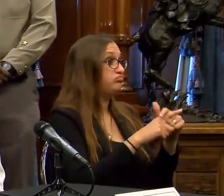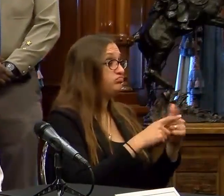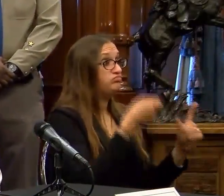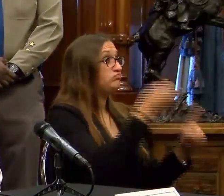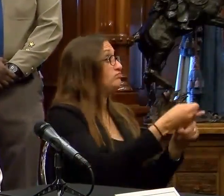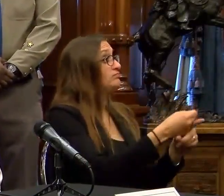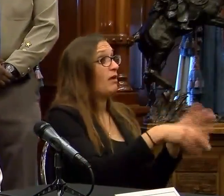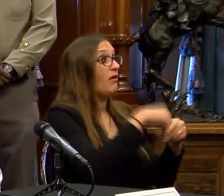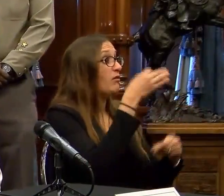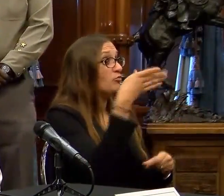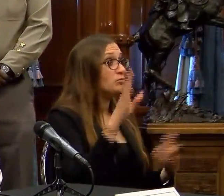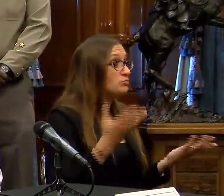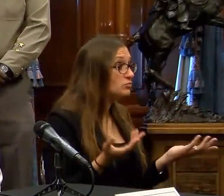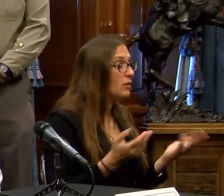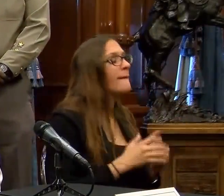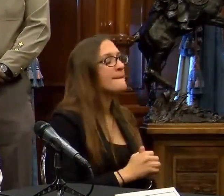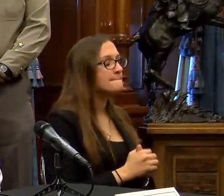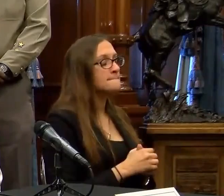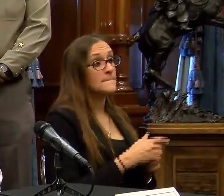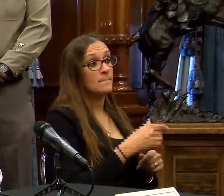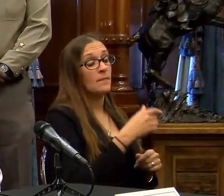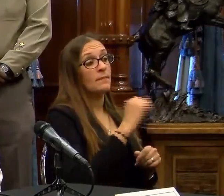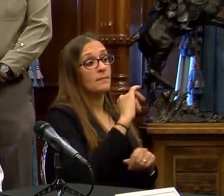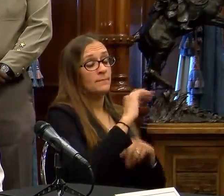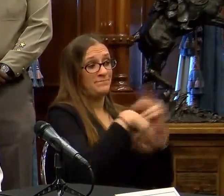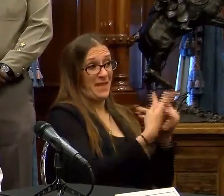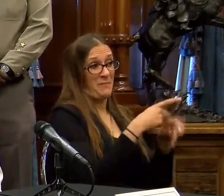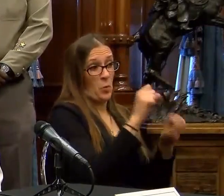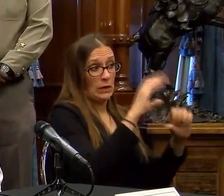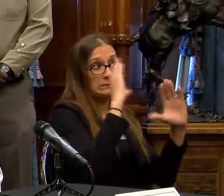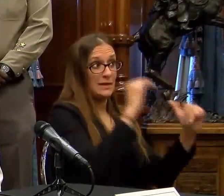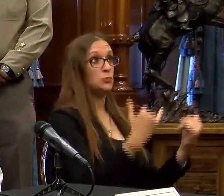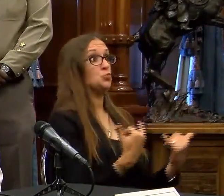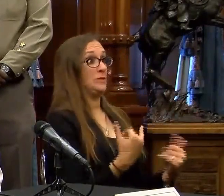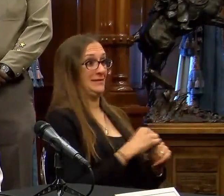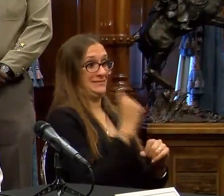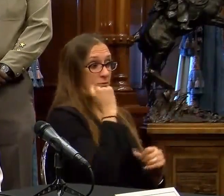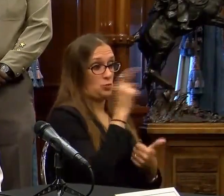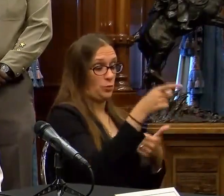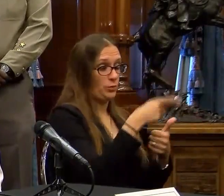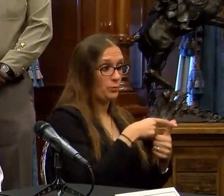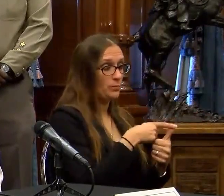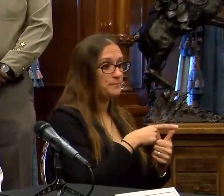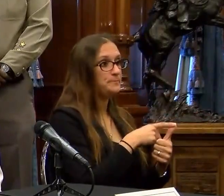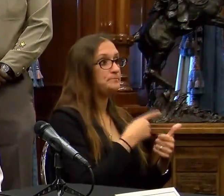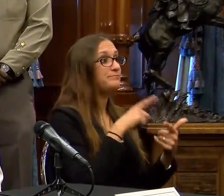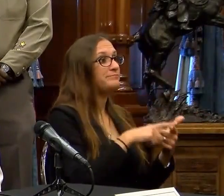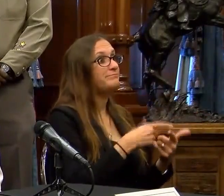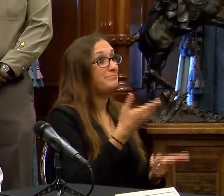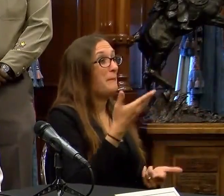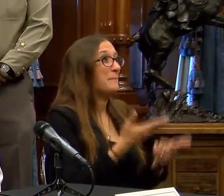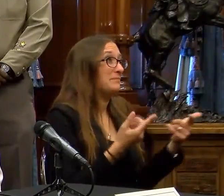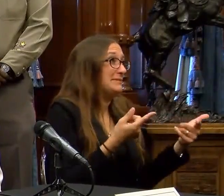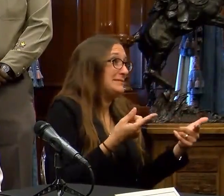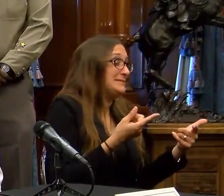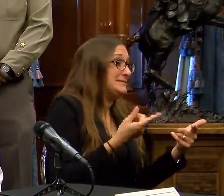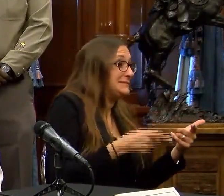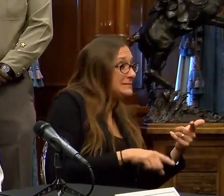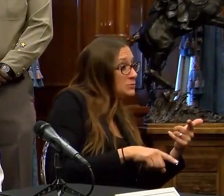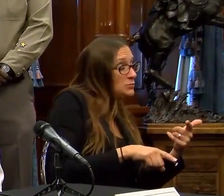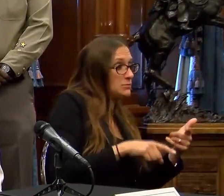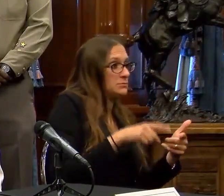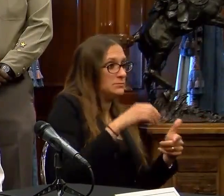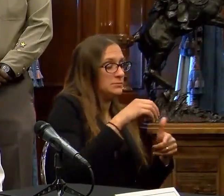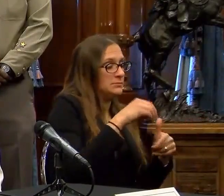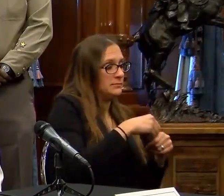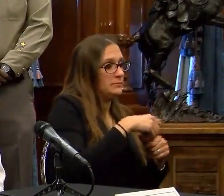day. The ones you can expect today in San Antonio, perhaps as early as next week in